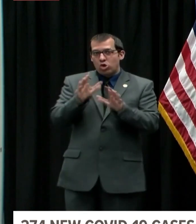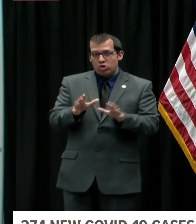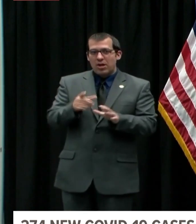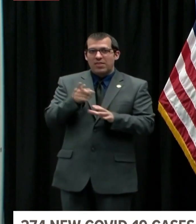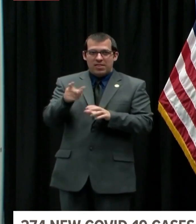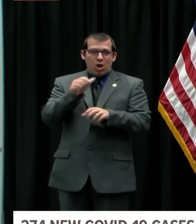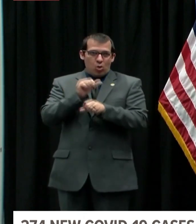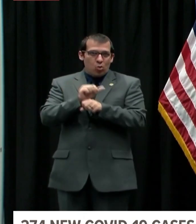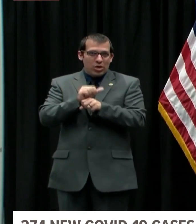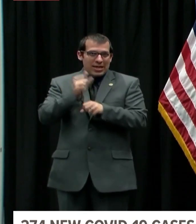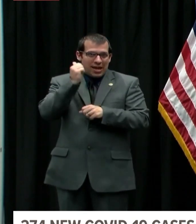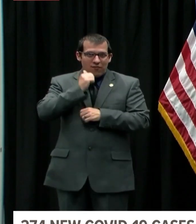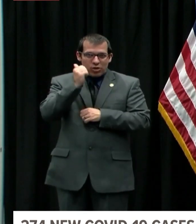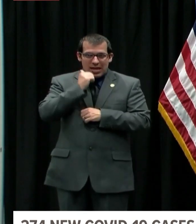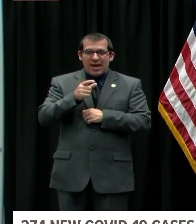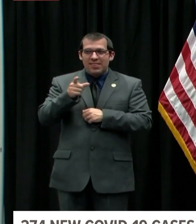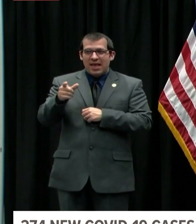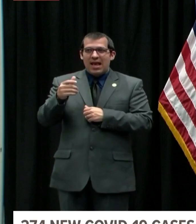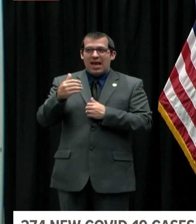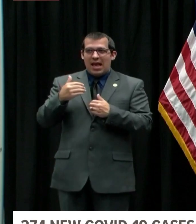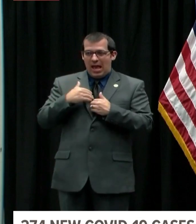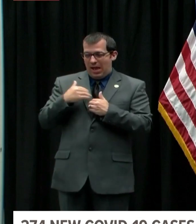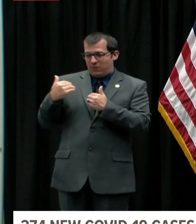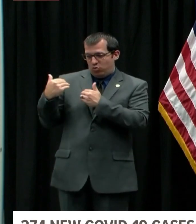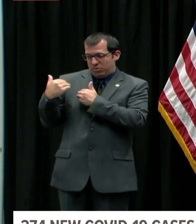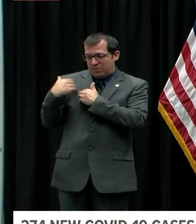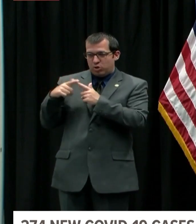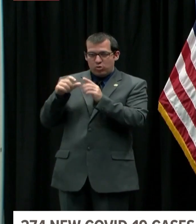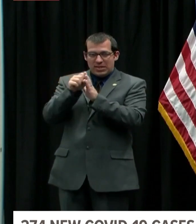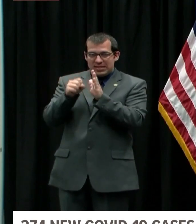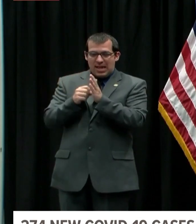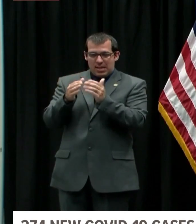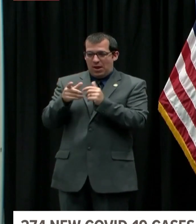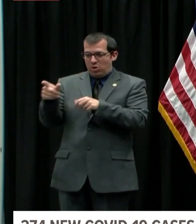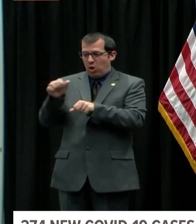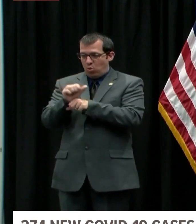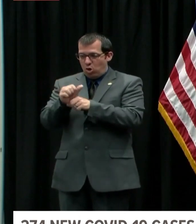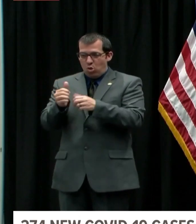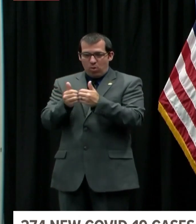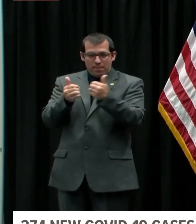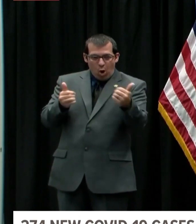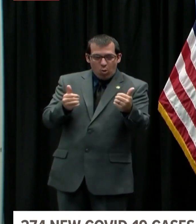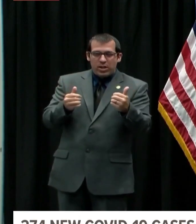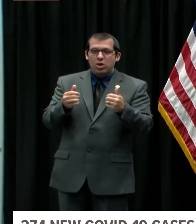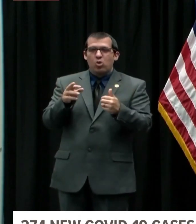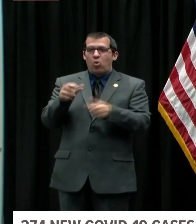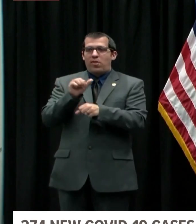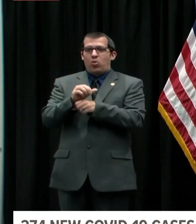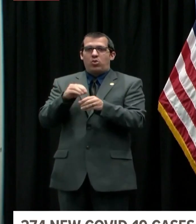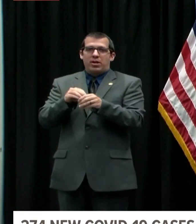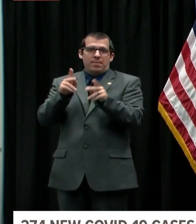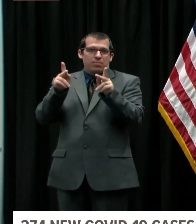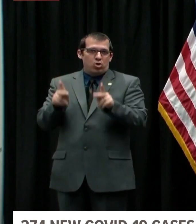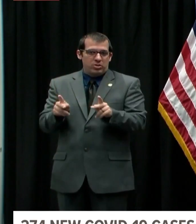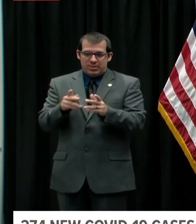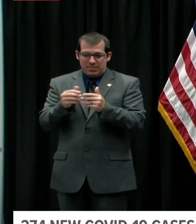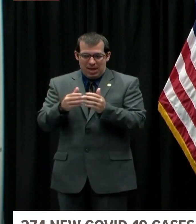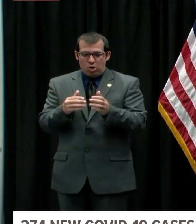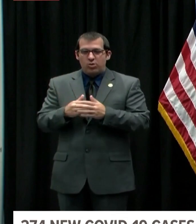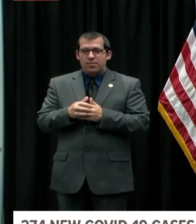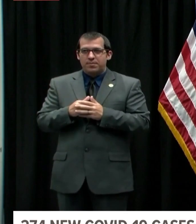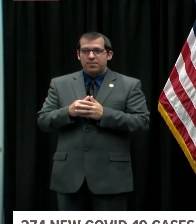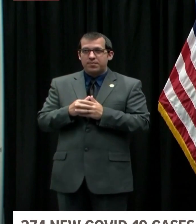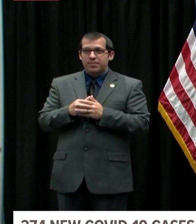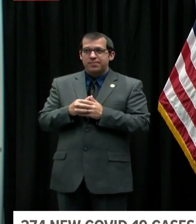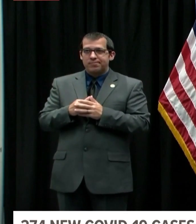they're working every day. They had a responsibility of the state whether they work remotely or whether they work in person. And I know